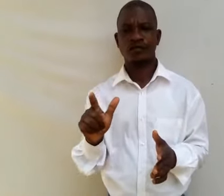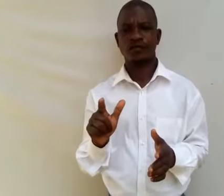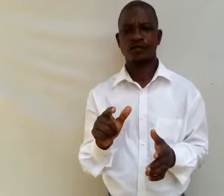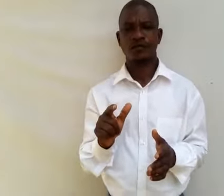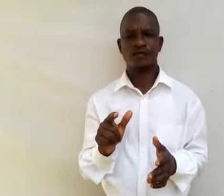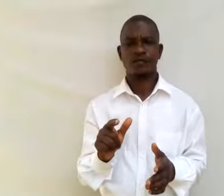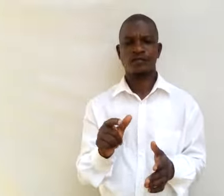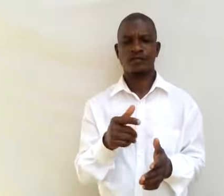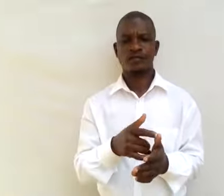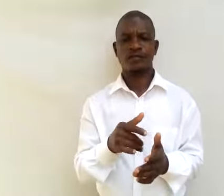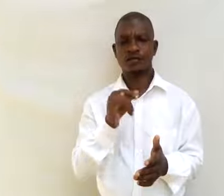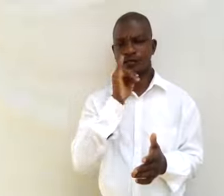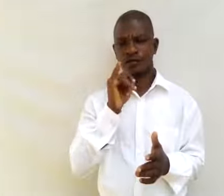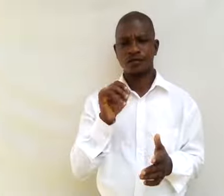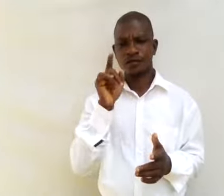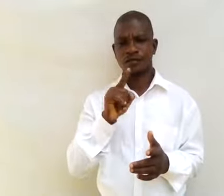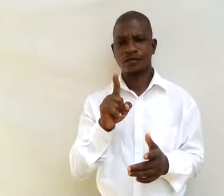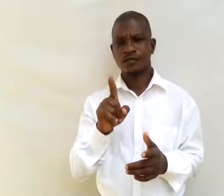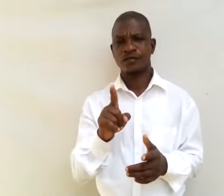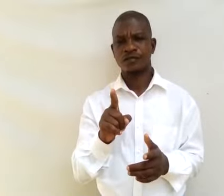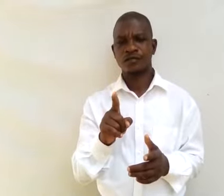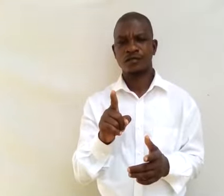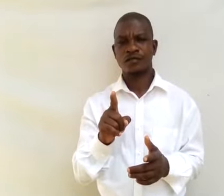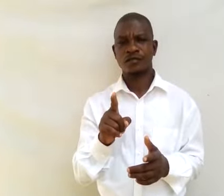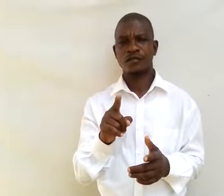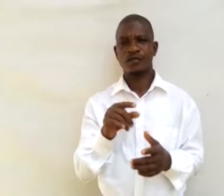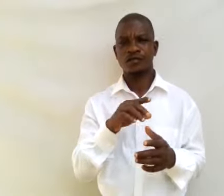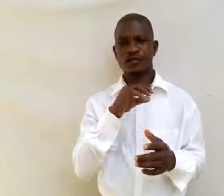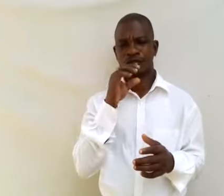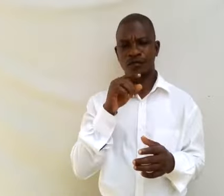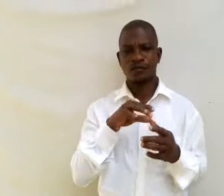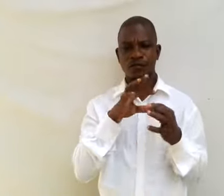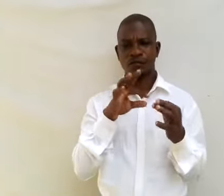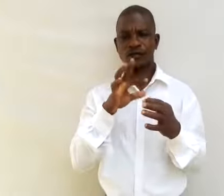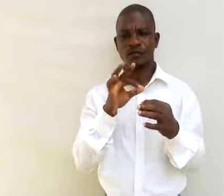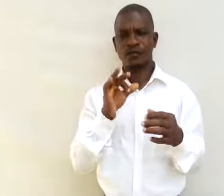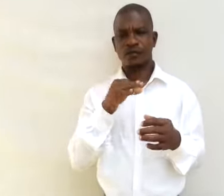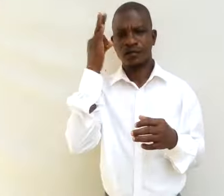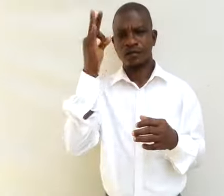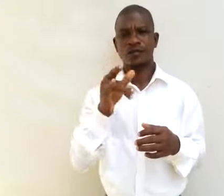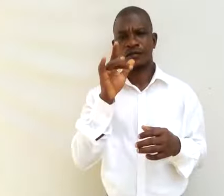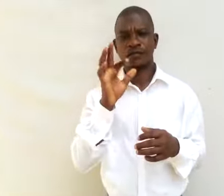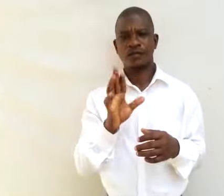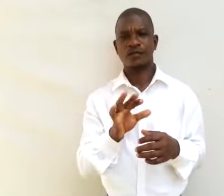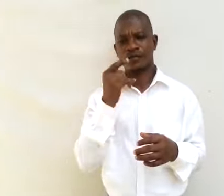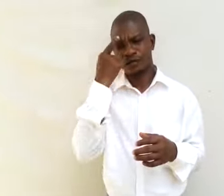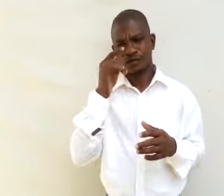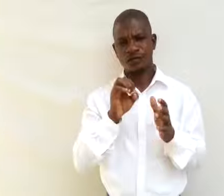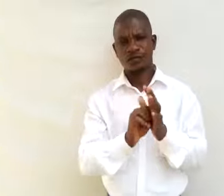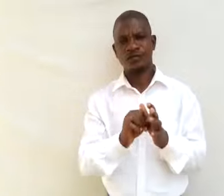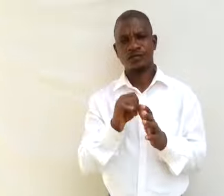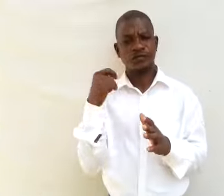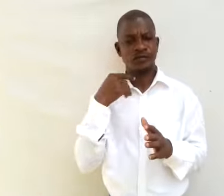It is used to... One, express futurity. For example, we shall visit